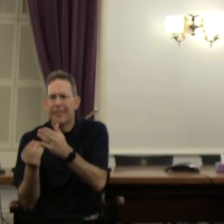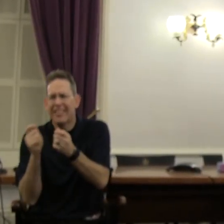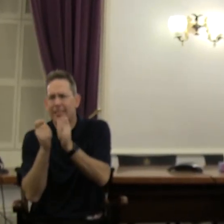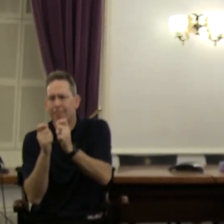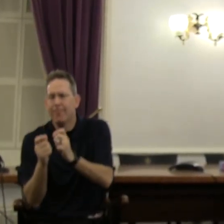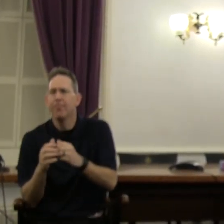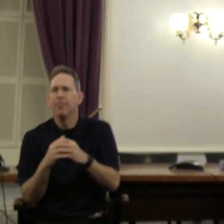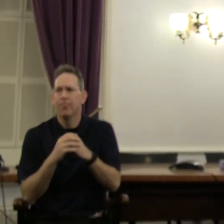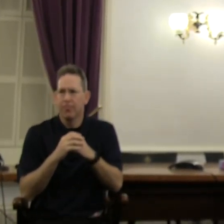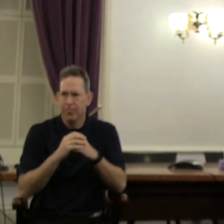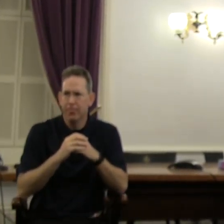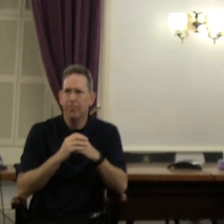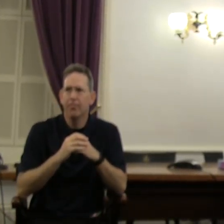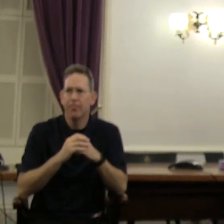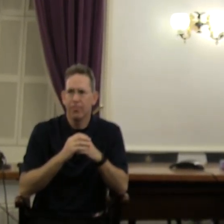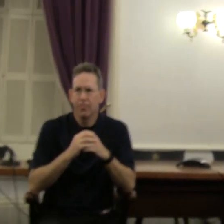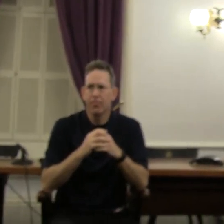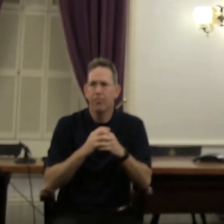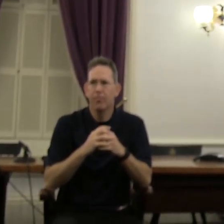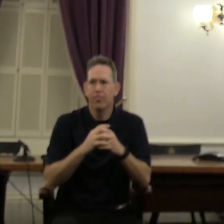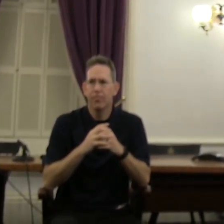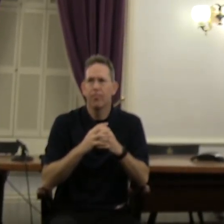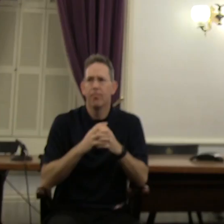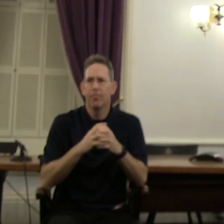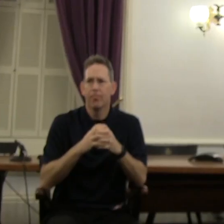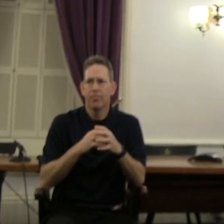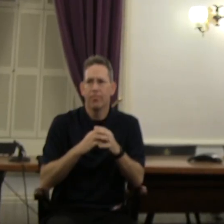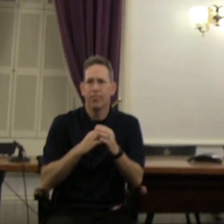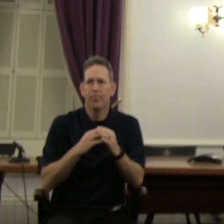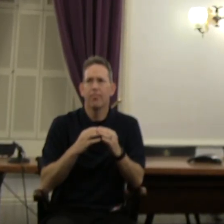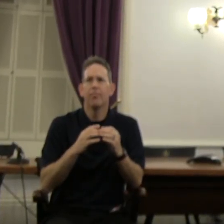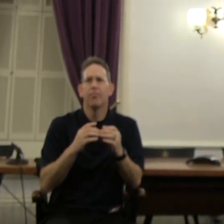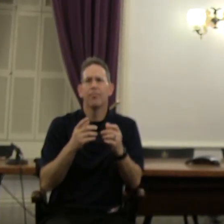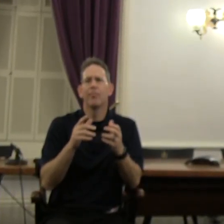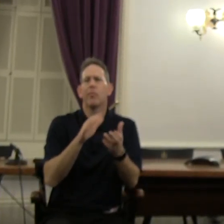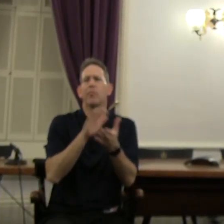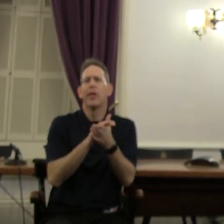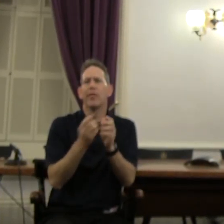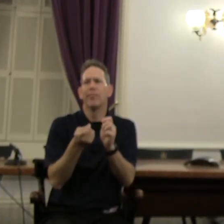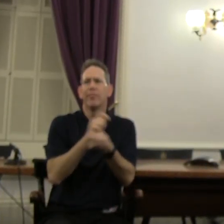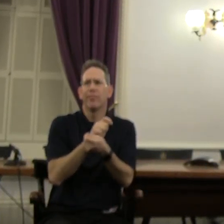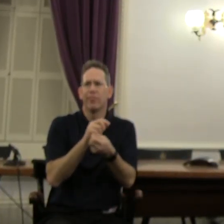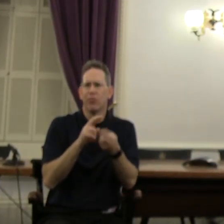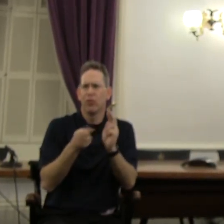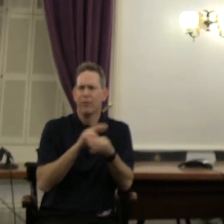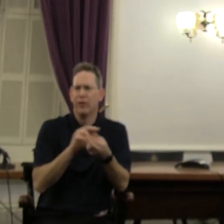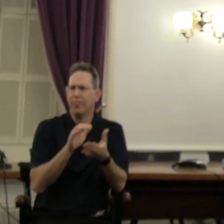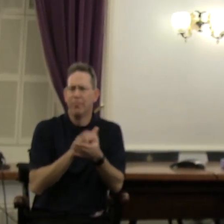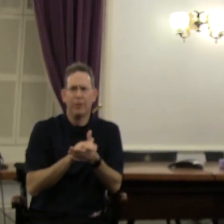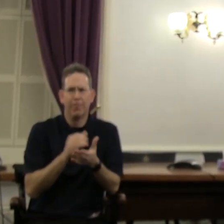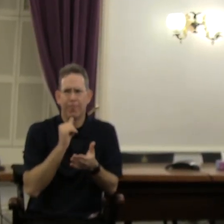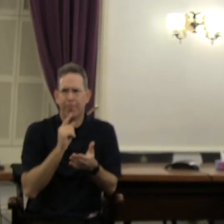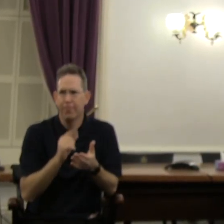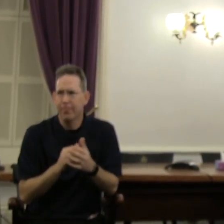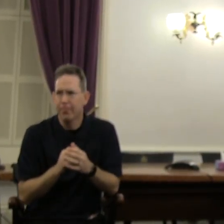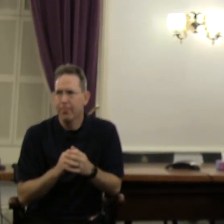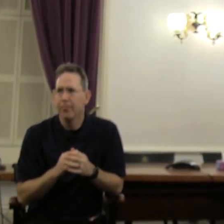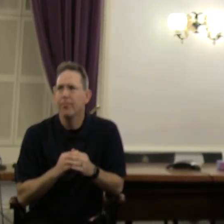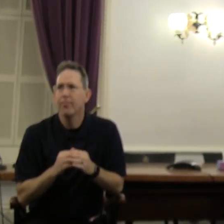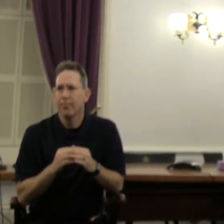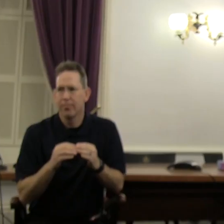work incentive enhancement that was at least temporarily disallowed by CMS for technical reasons, the